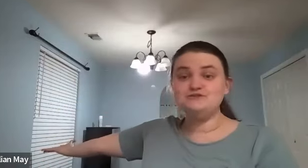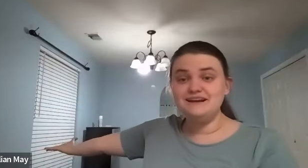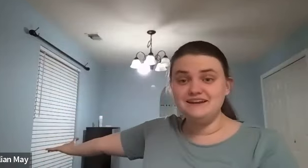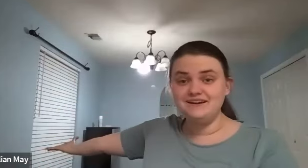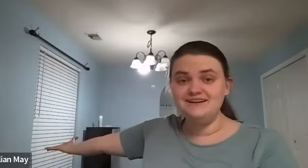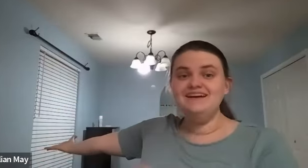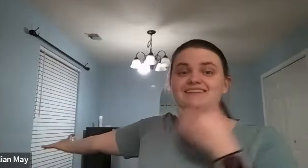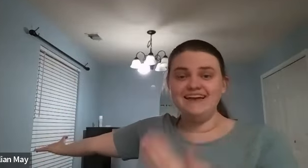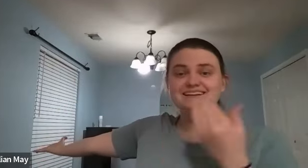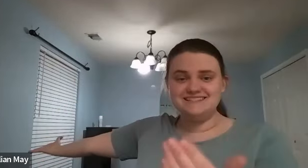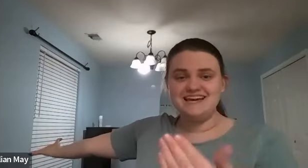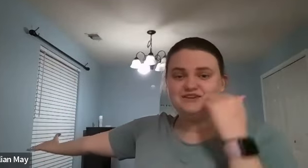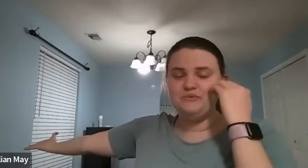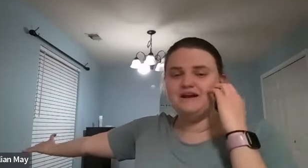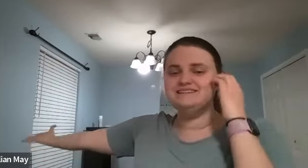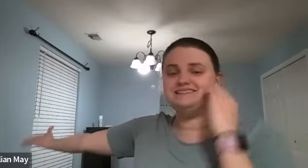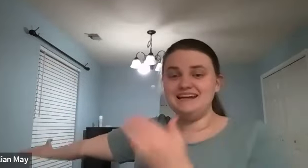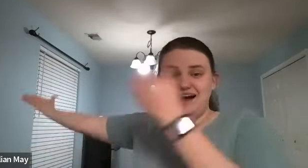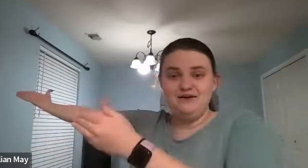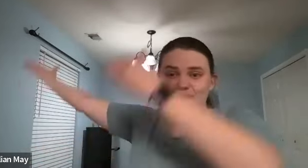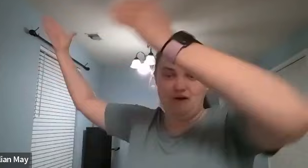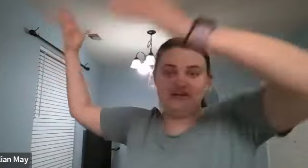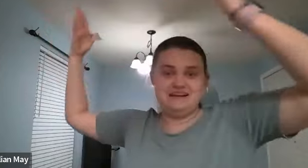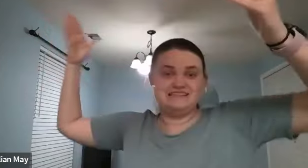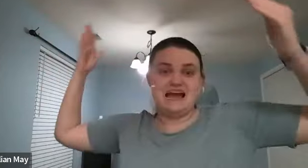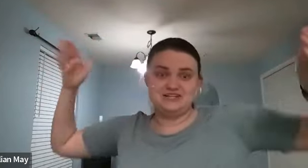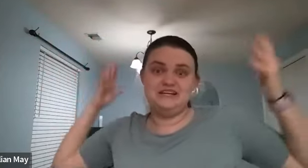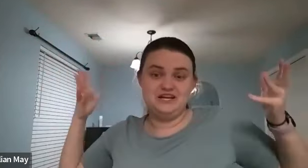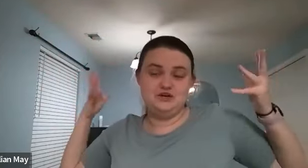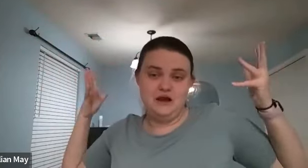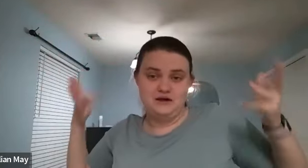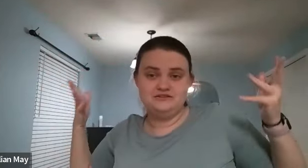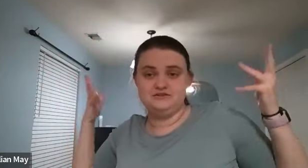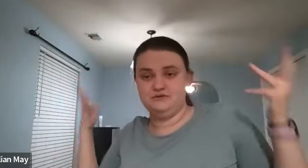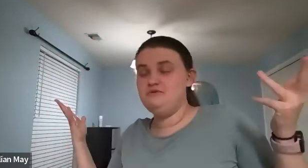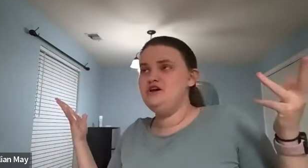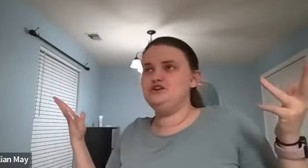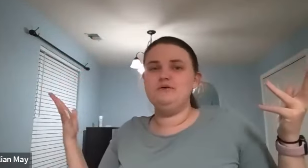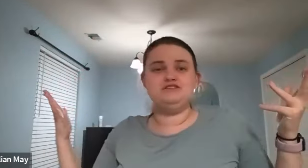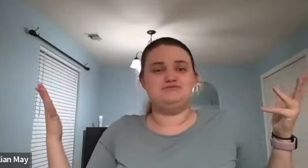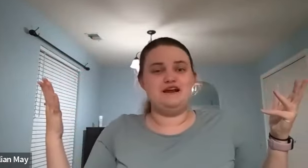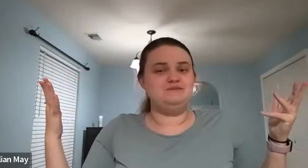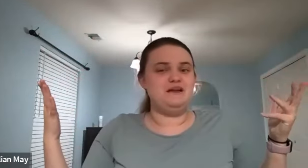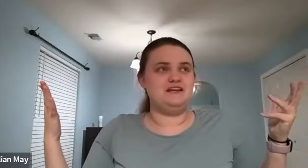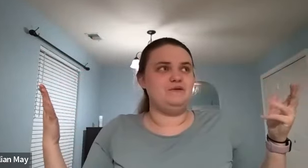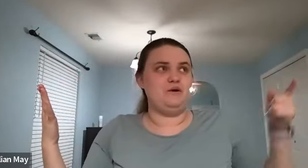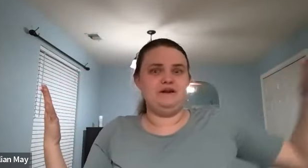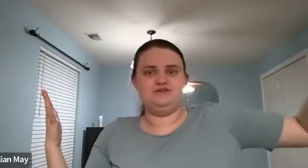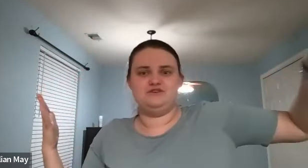right here. Like I said, you want to set it up where it is actually in your house or your room. You don't want to just randomly make it up like a window's over